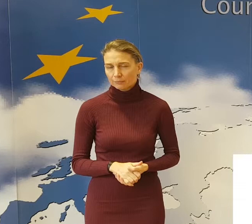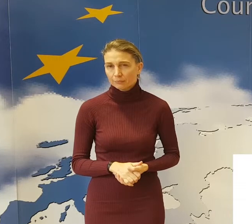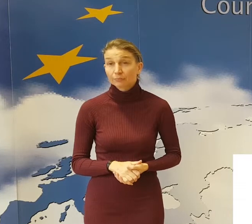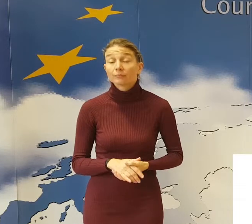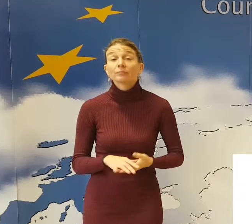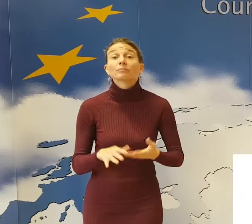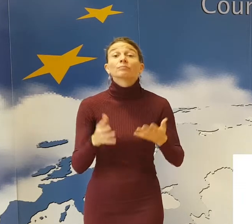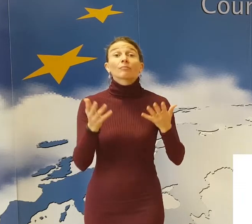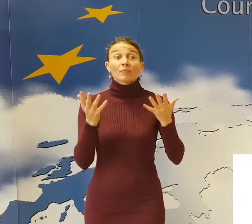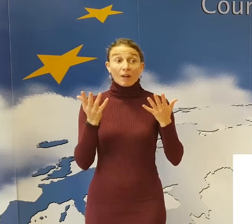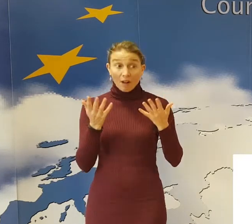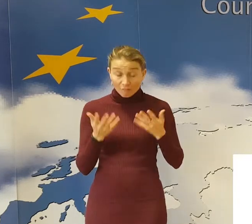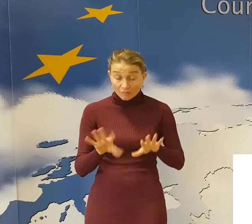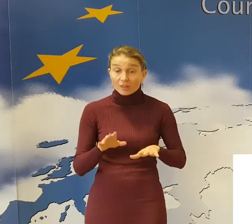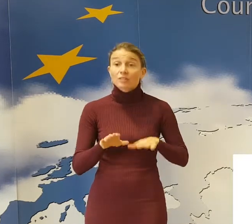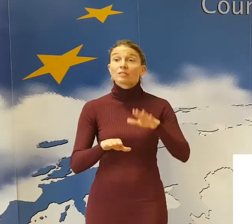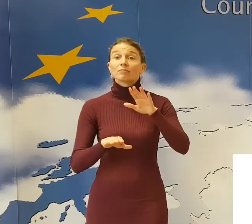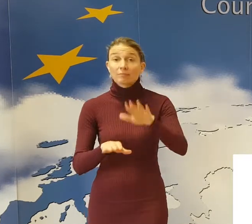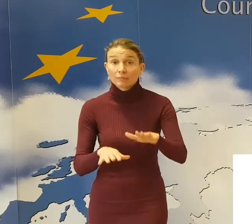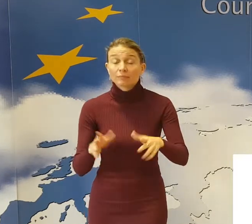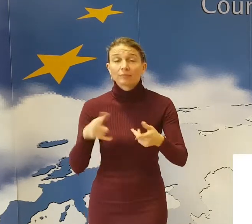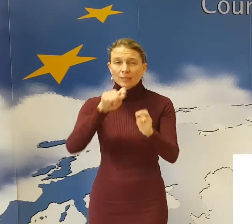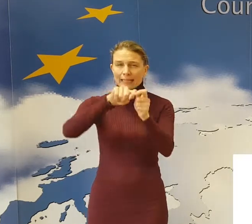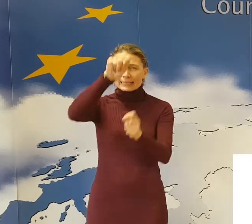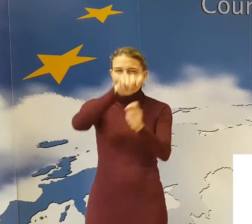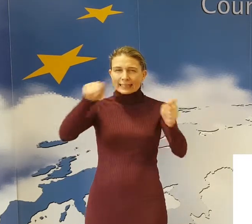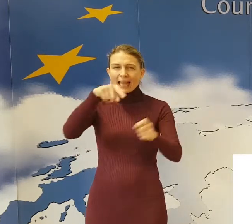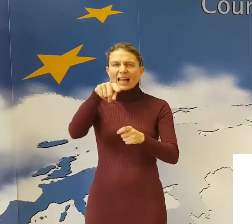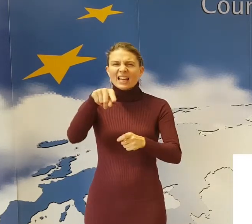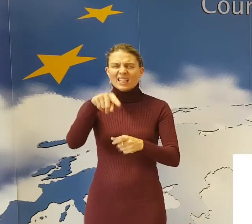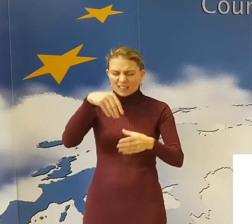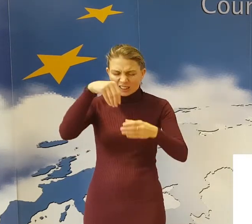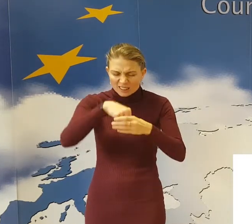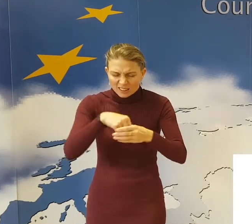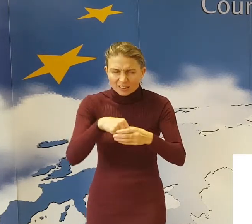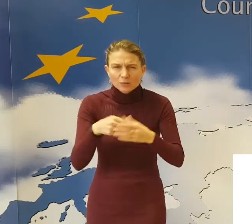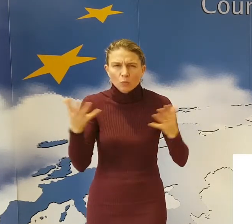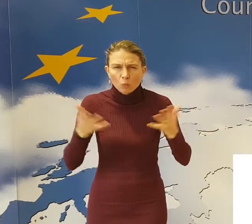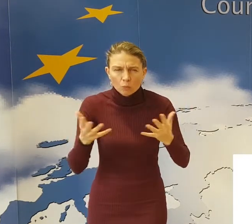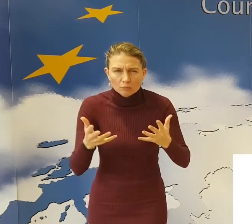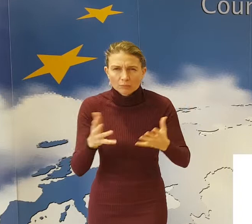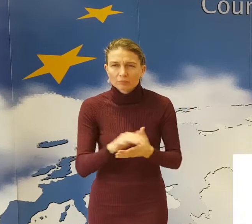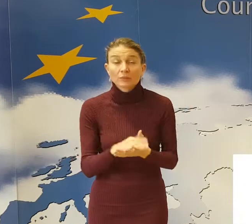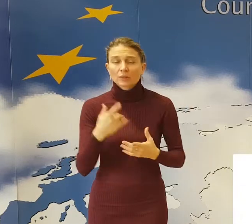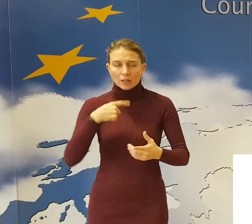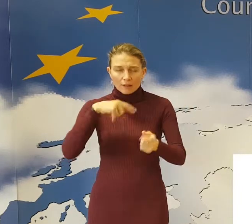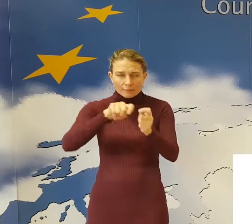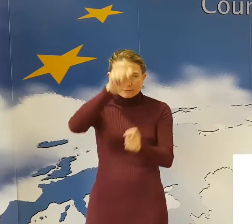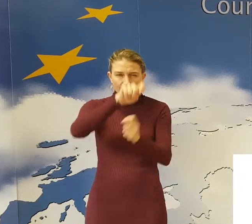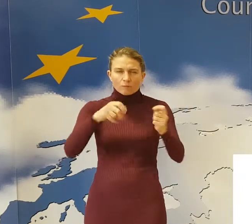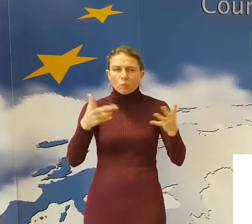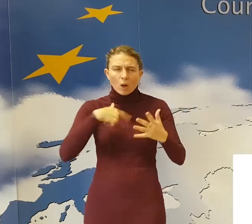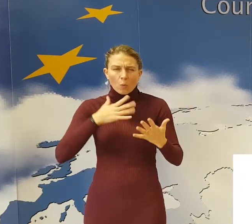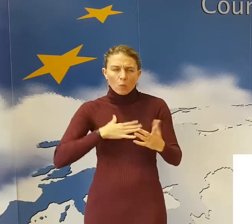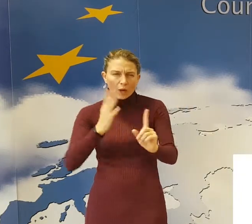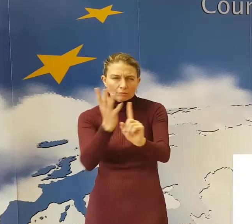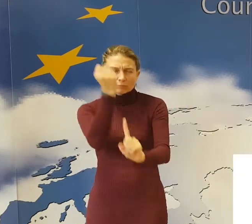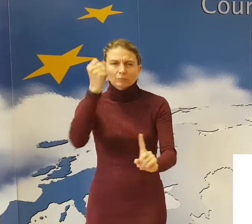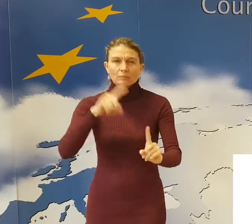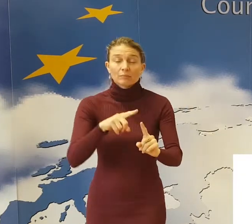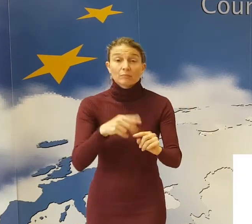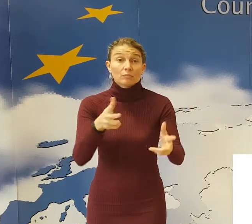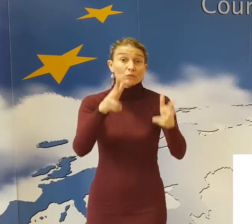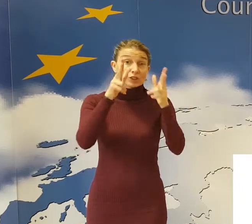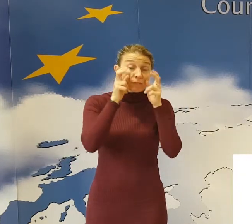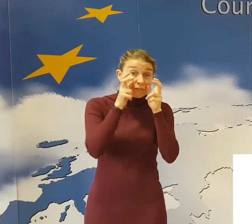Next thing is that you decide on the content. So do you want to assess receptive skills, productive